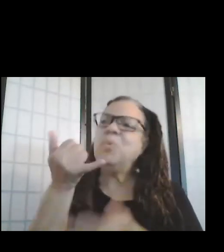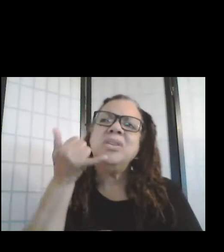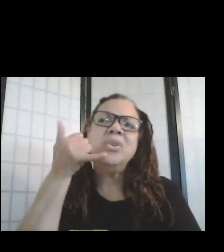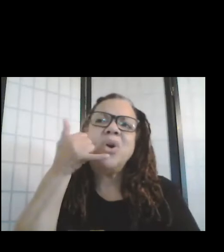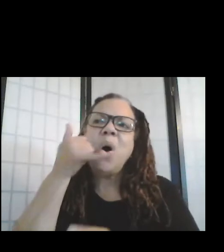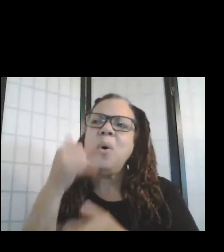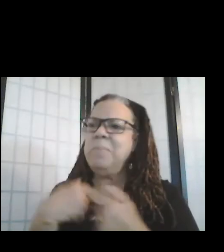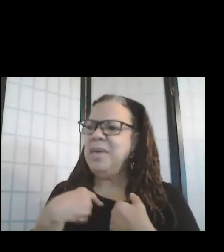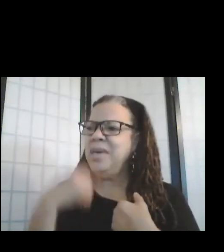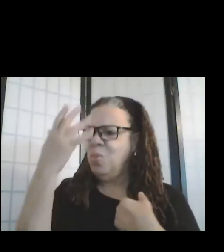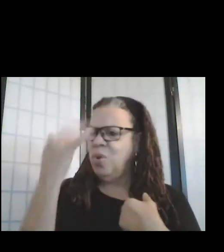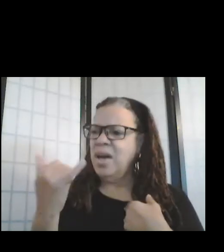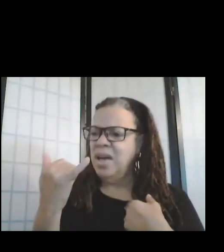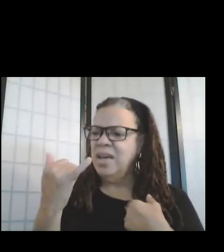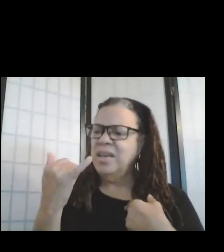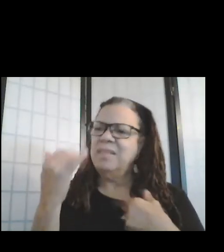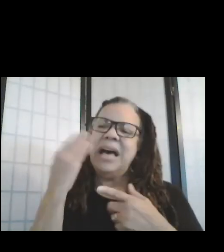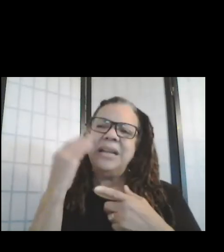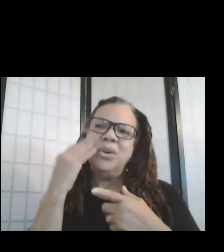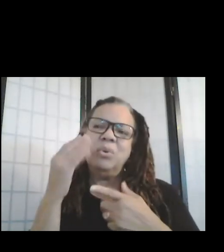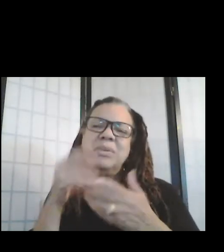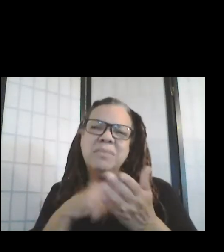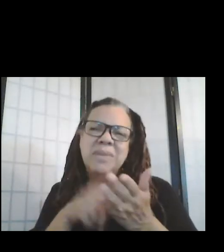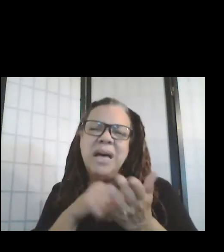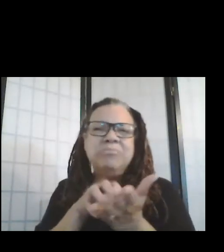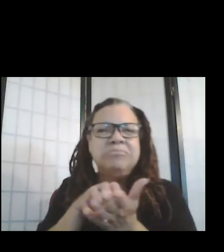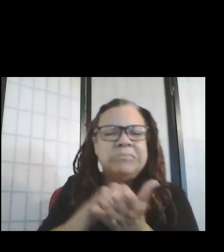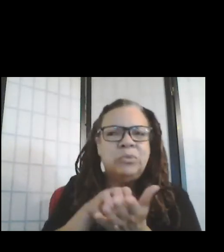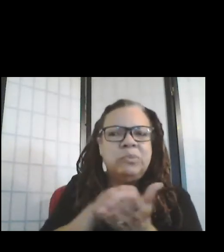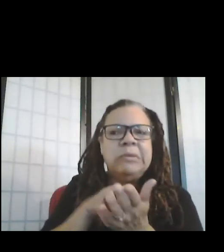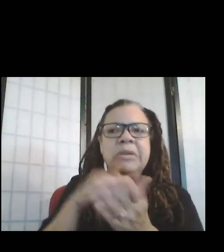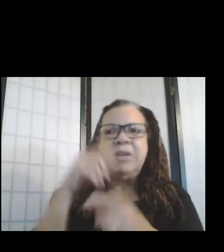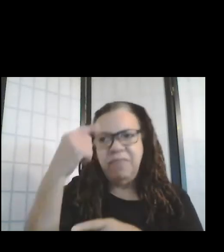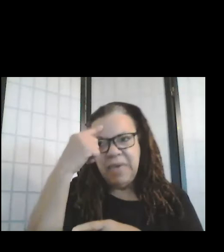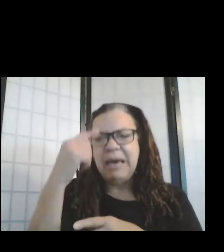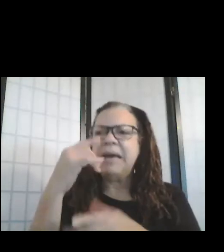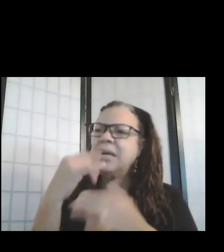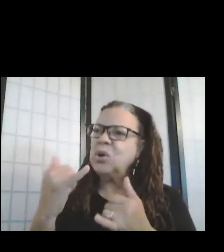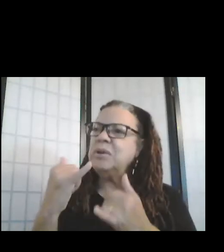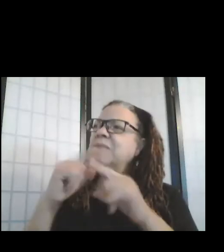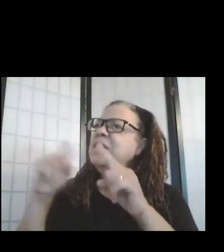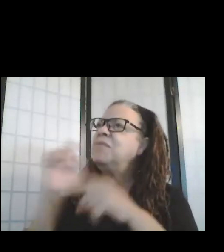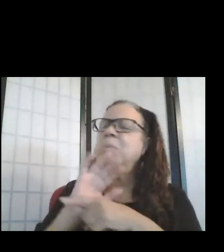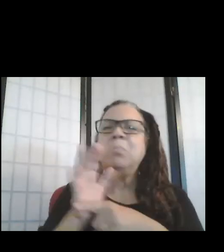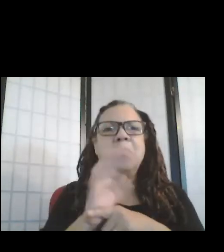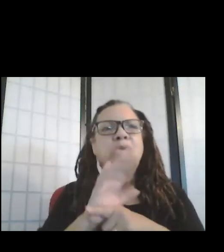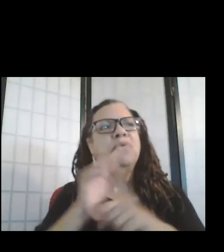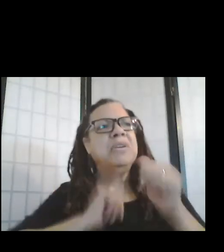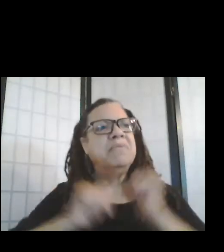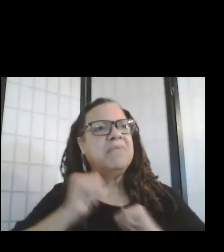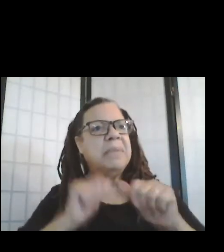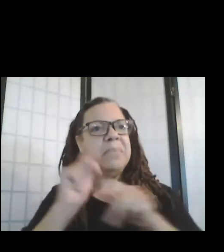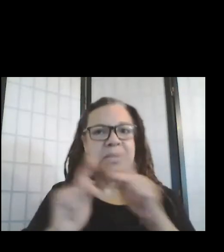I know, how naive to think that I could surmount the ramparts of movie stardom that ringed